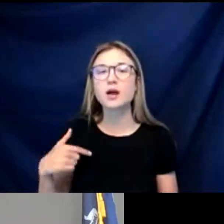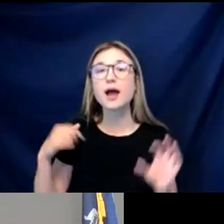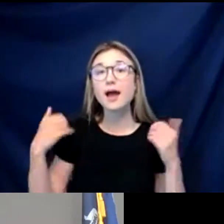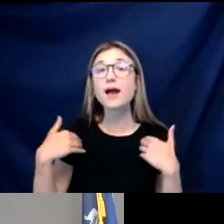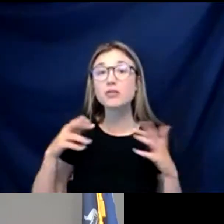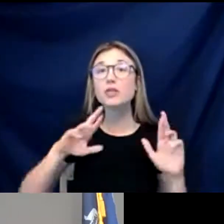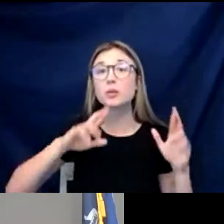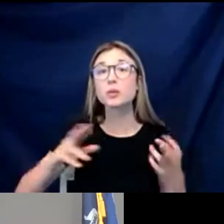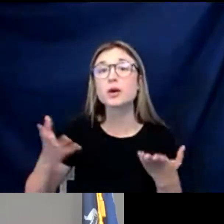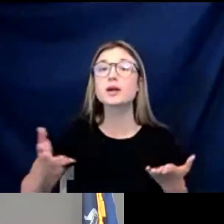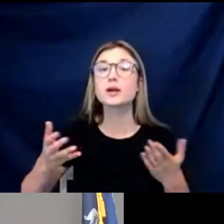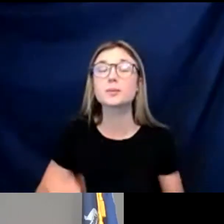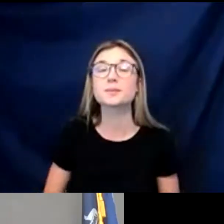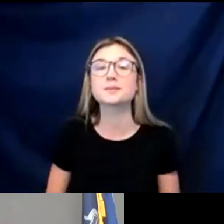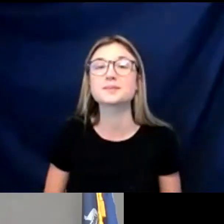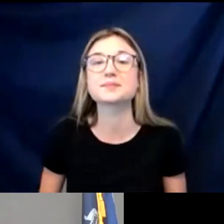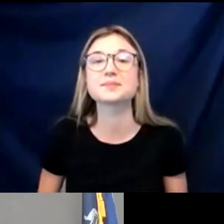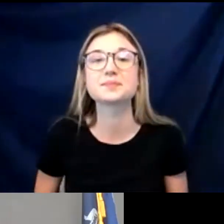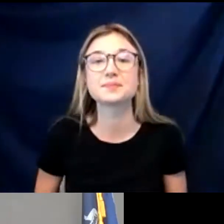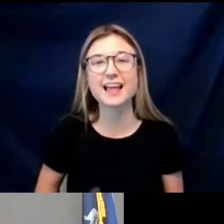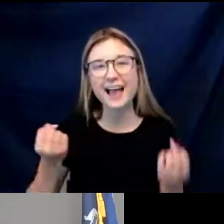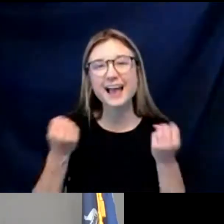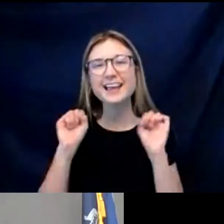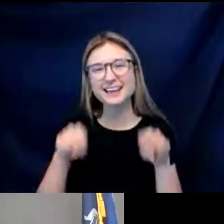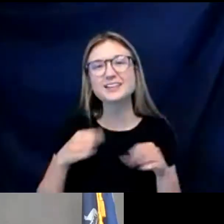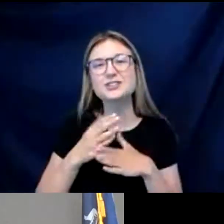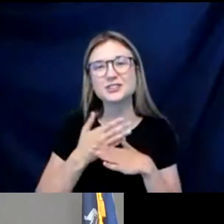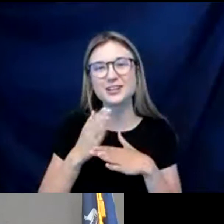report. I can share. Just give me a second.